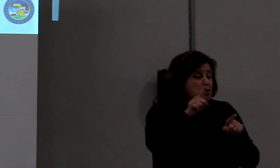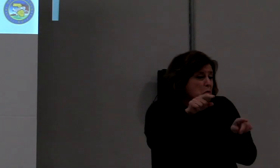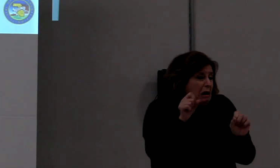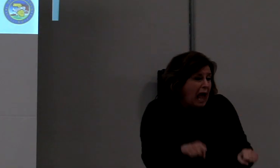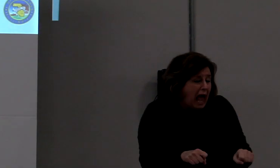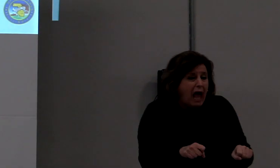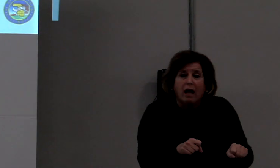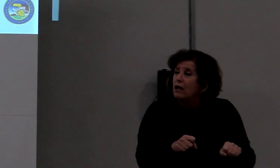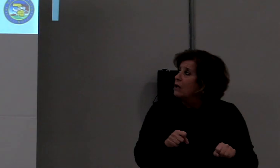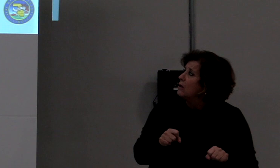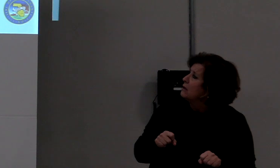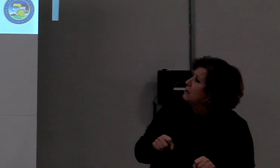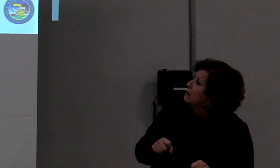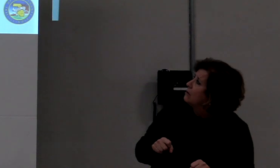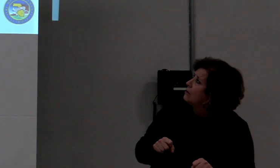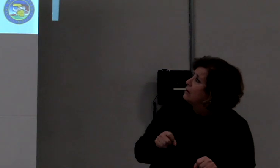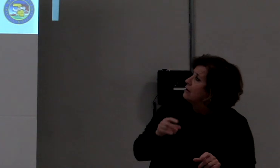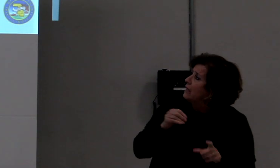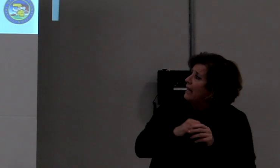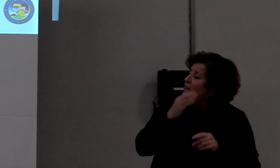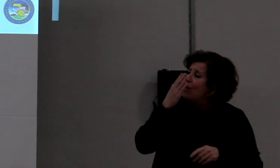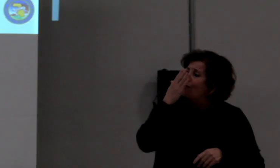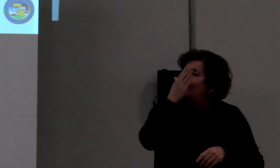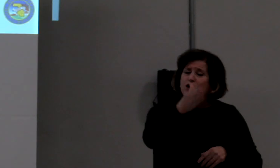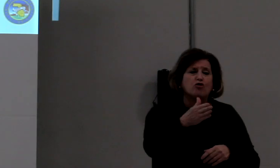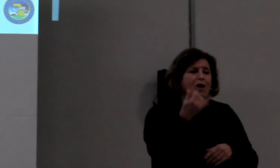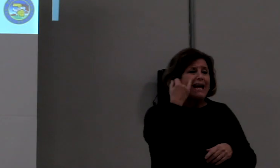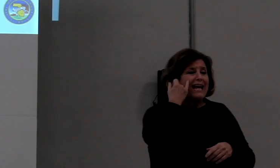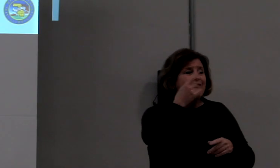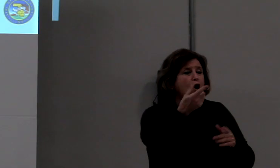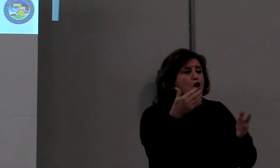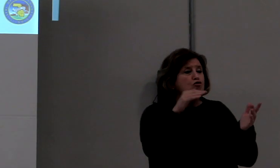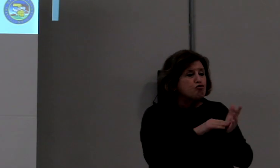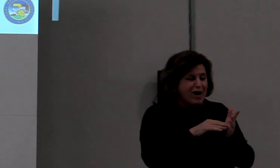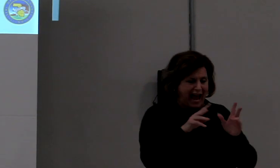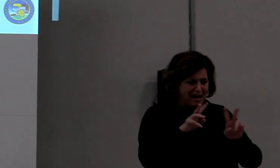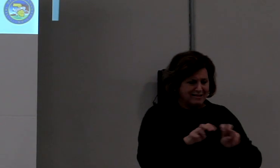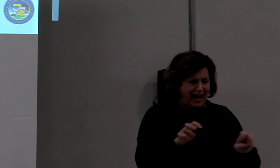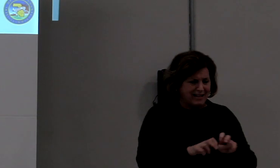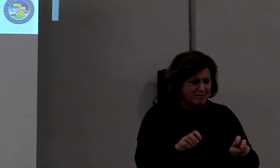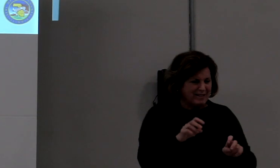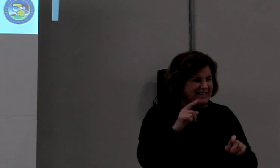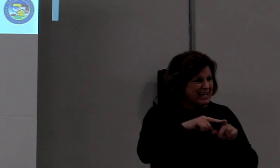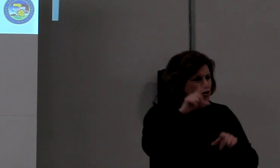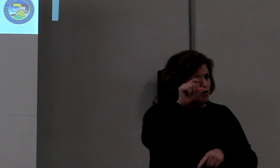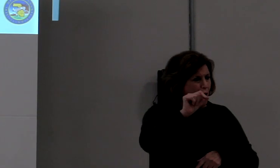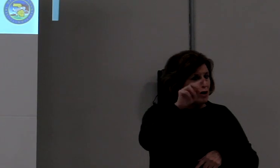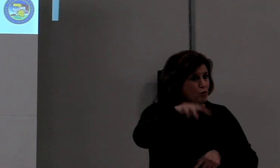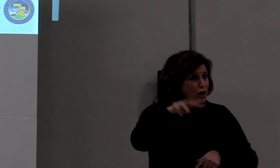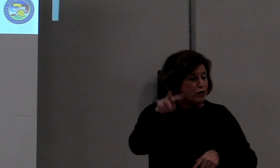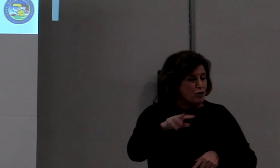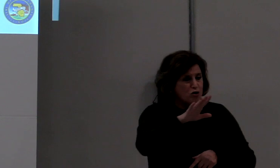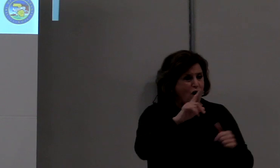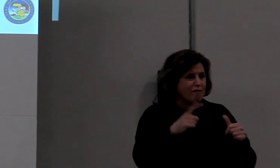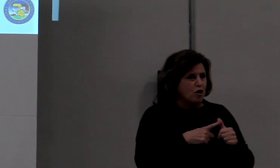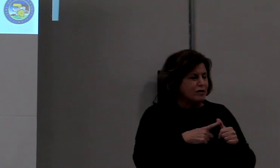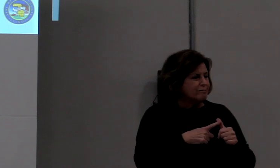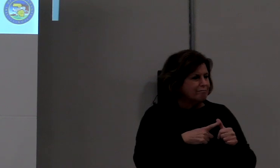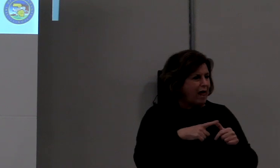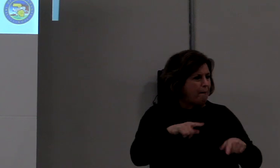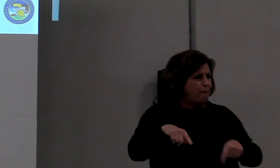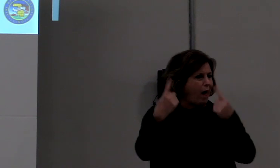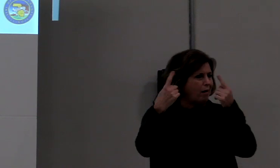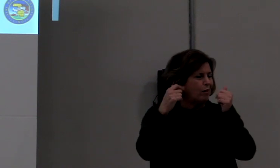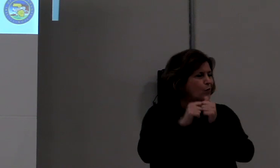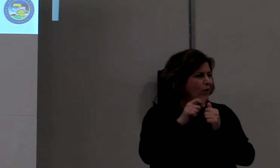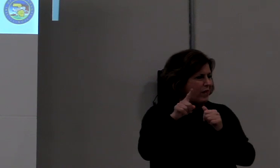do in the future, and particularly when you get reassessment notices in 2022. That's going to be your first battle, is with the